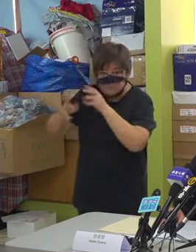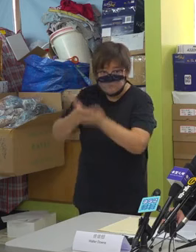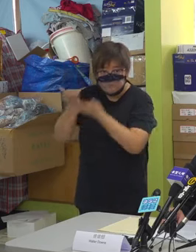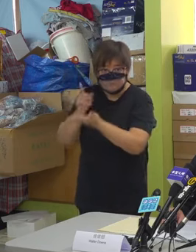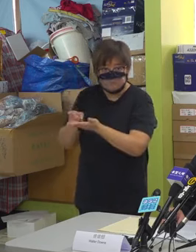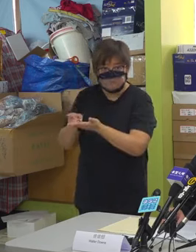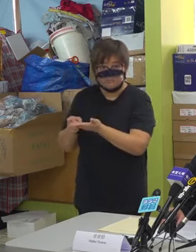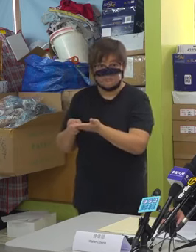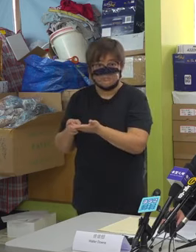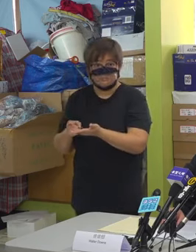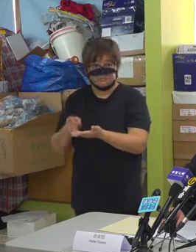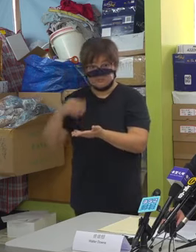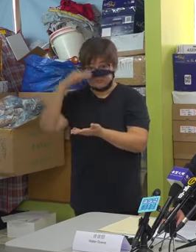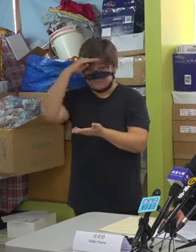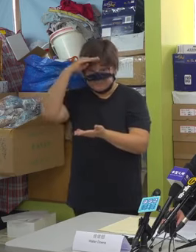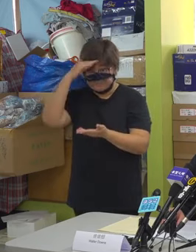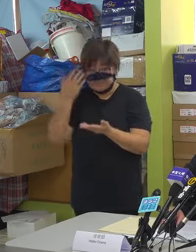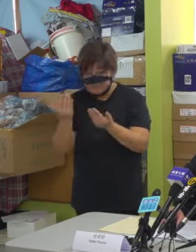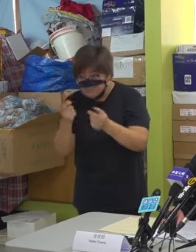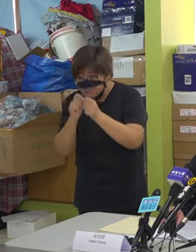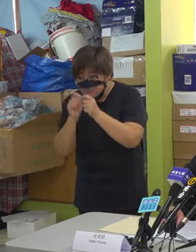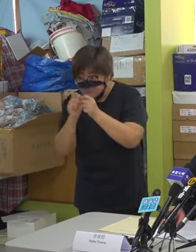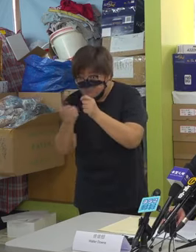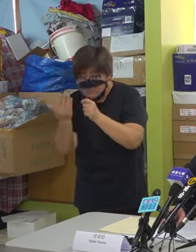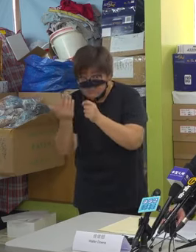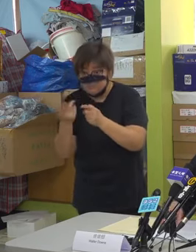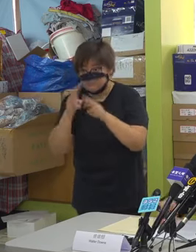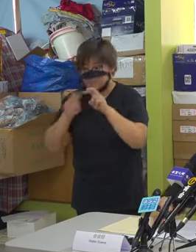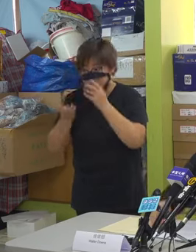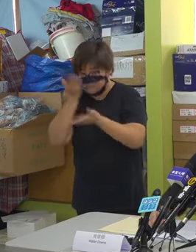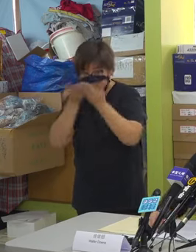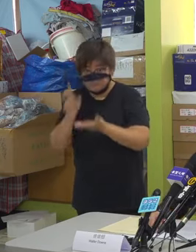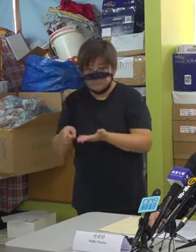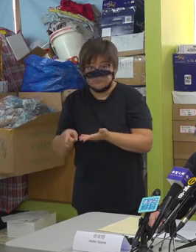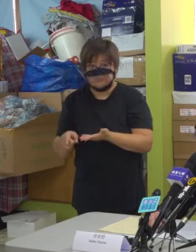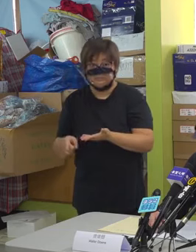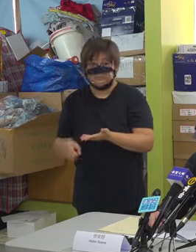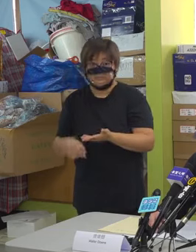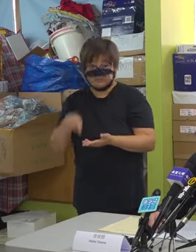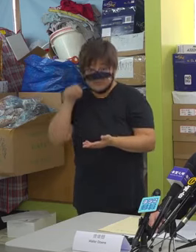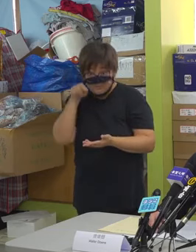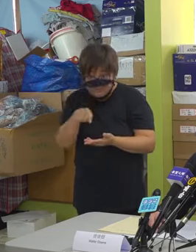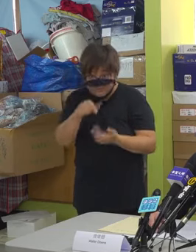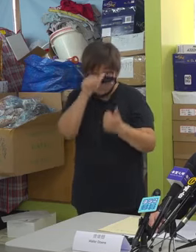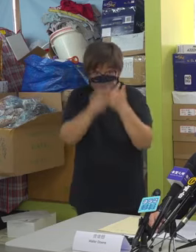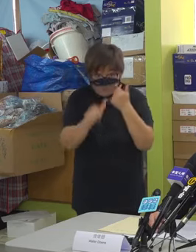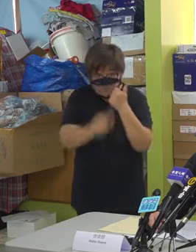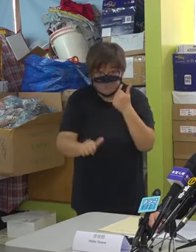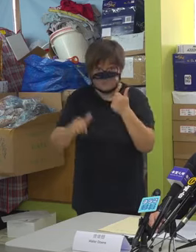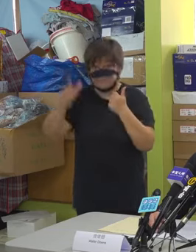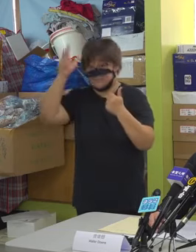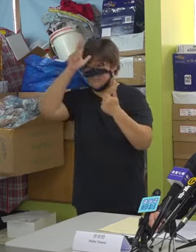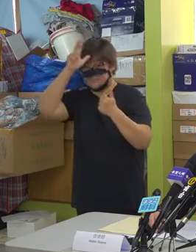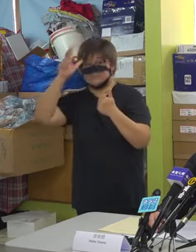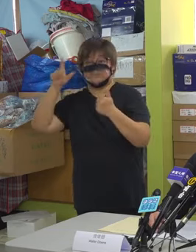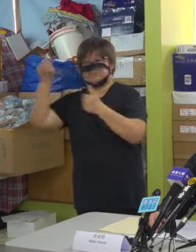police themselves. All IPCC members are appointed by the chief executive. They have no statutory investigative power